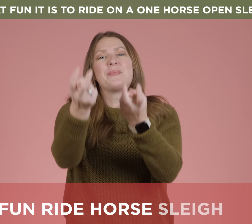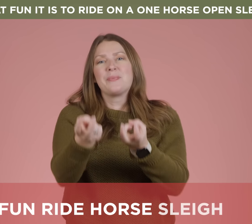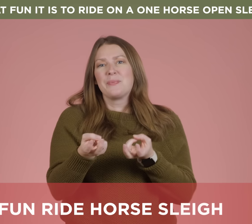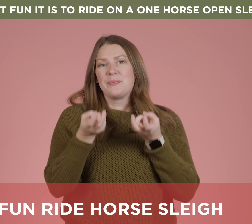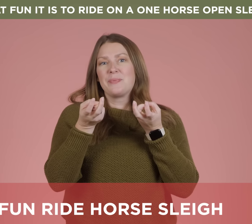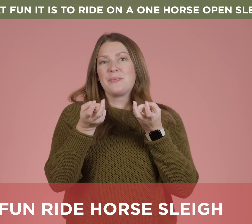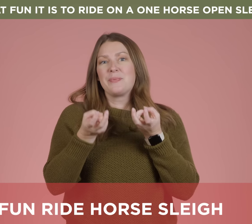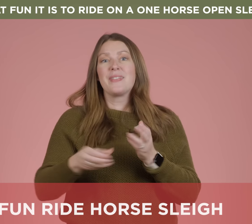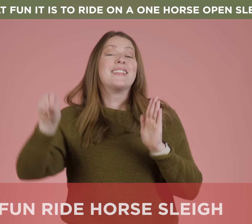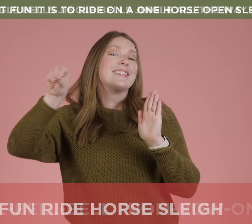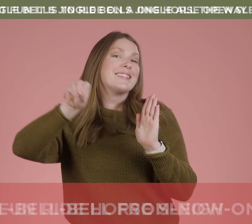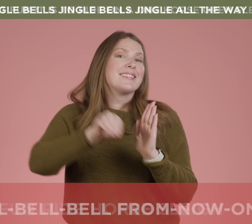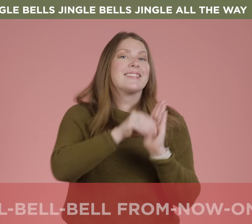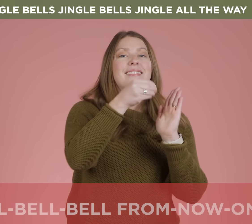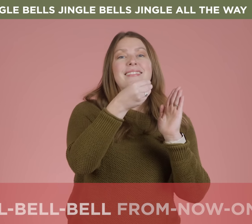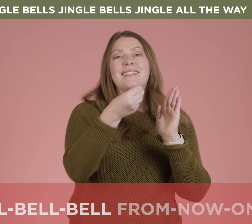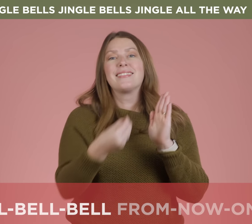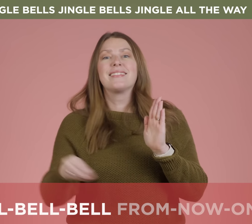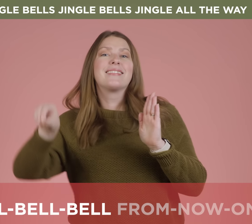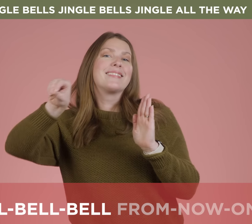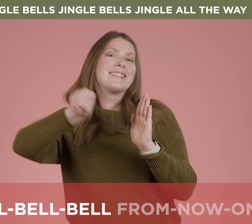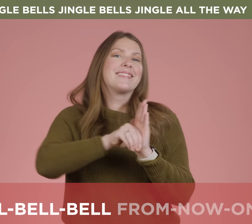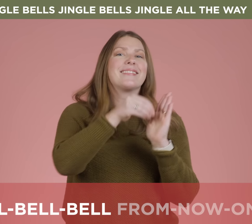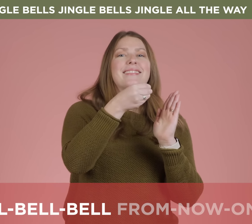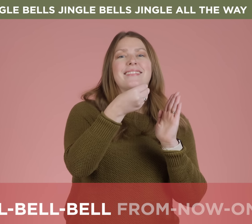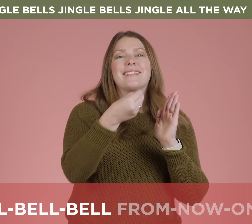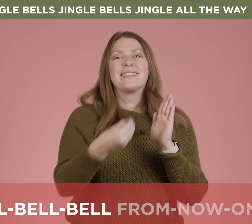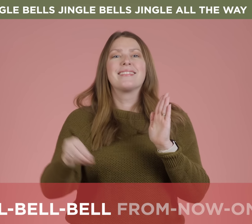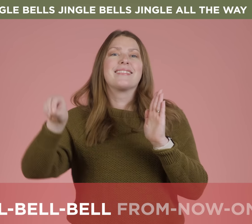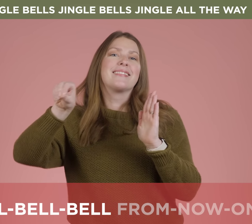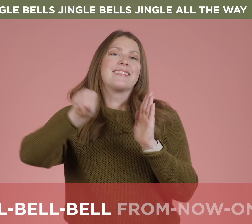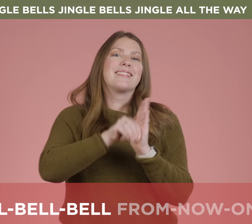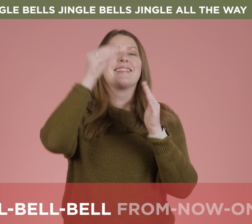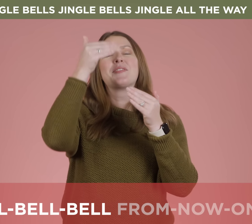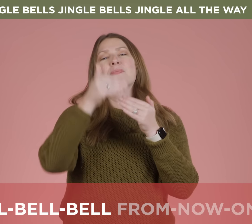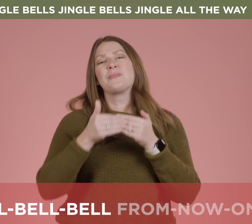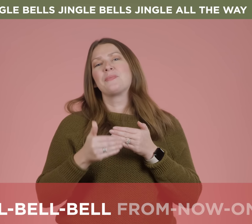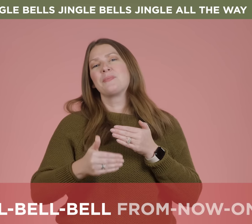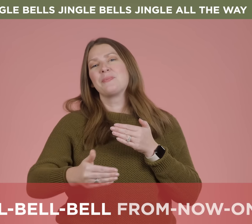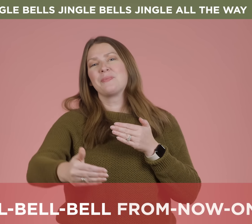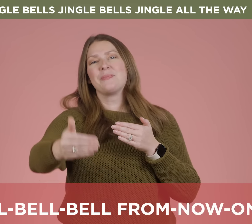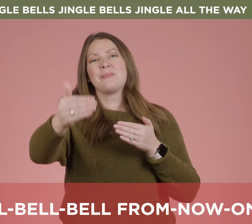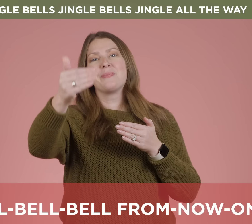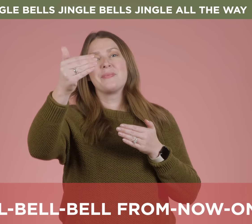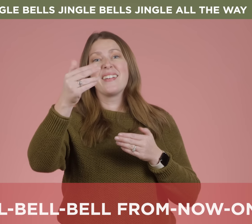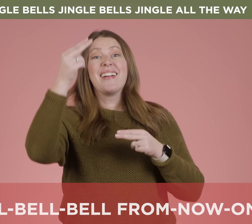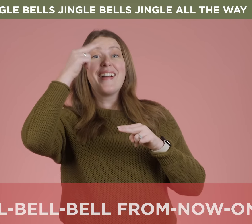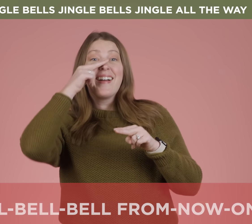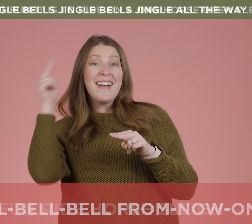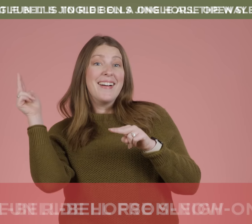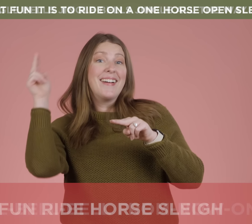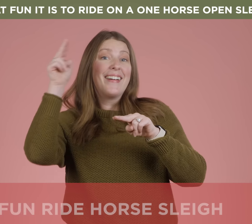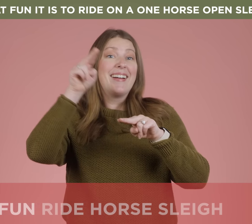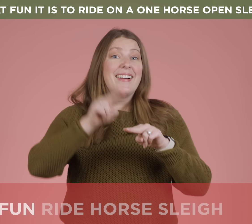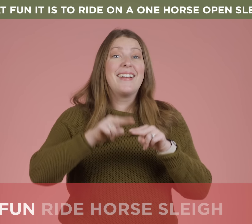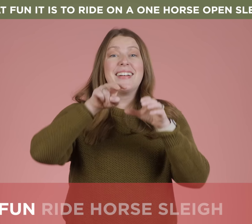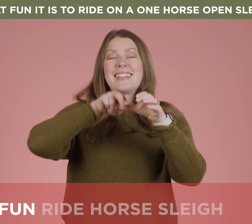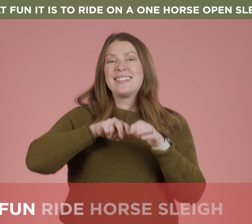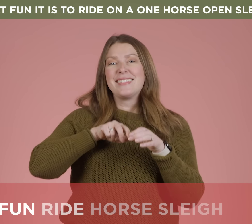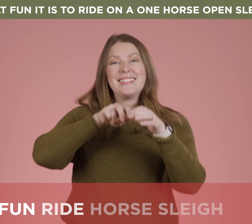open sleigh. Hey. Jingle bells, jingle all the way. Oh, what fun it is